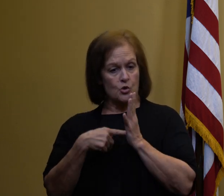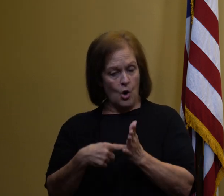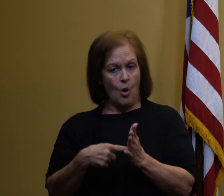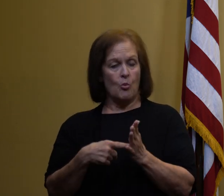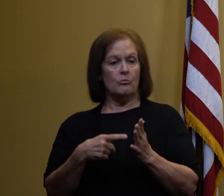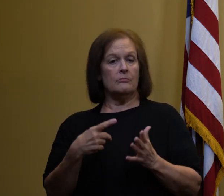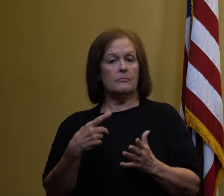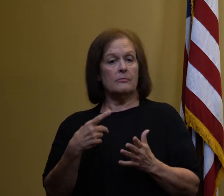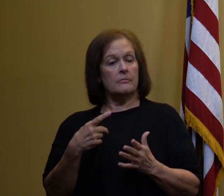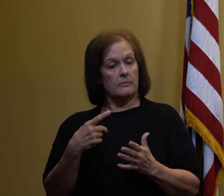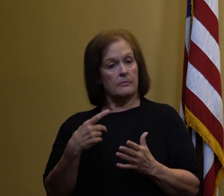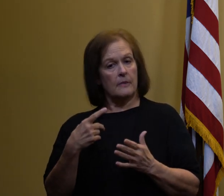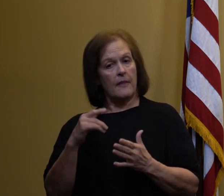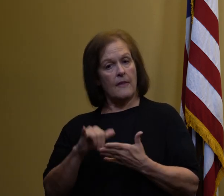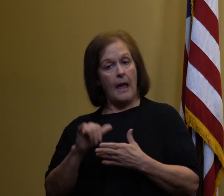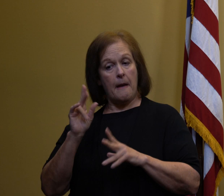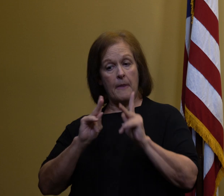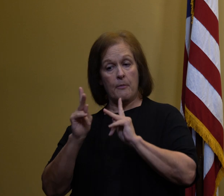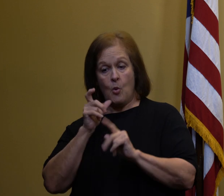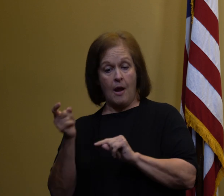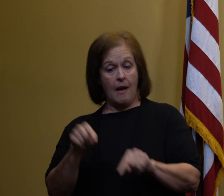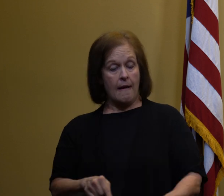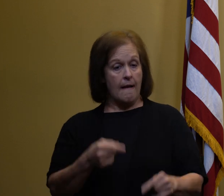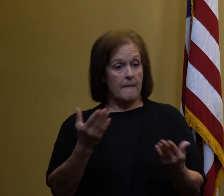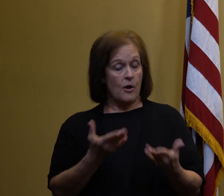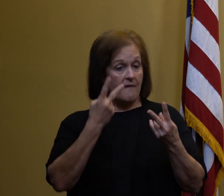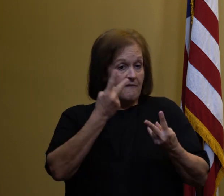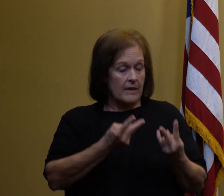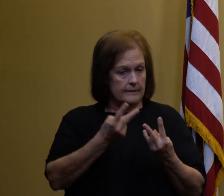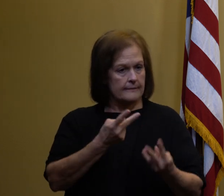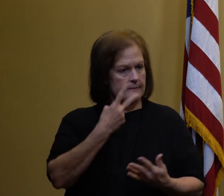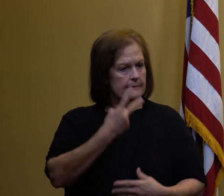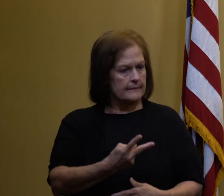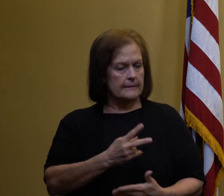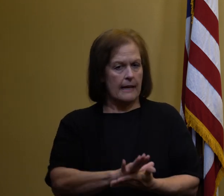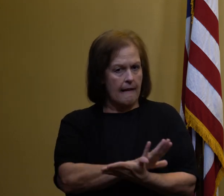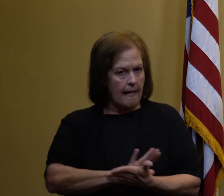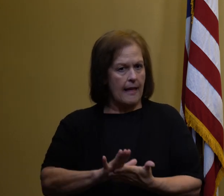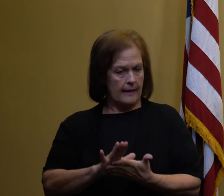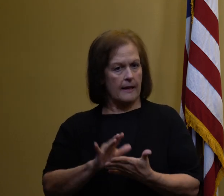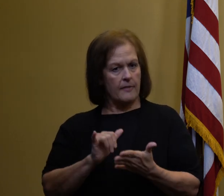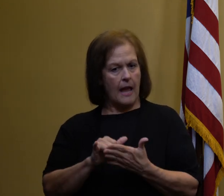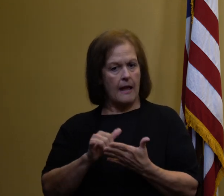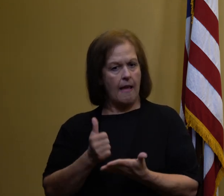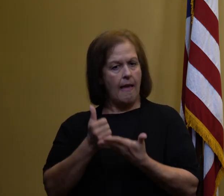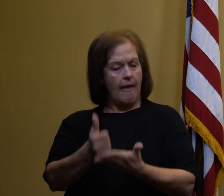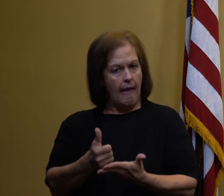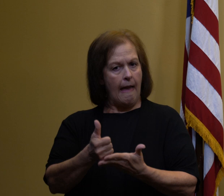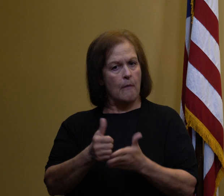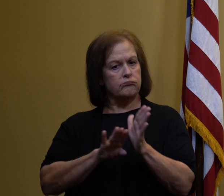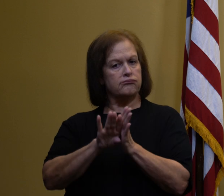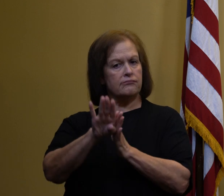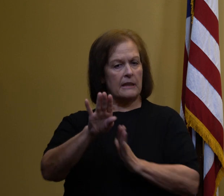and a destination not only to visit but one to live and to do business as it relates to the economic growth of